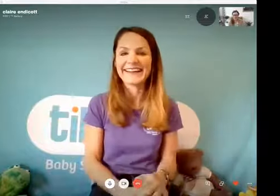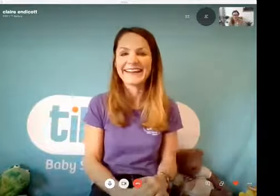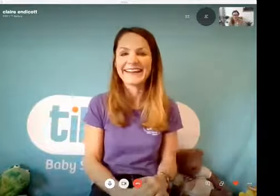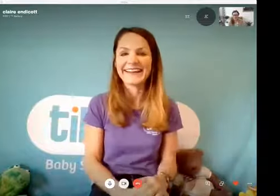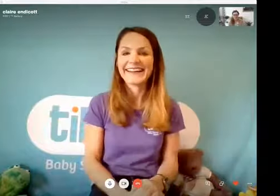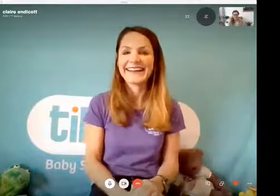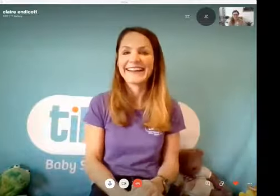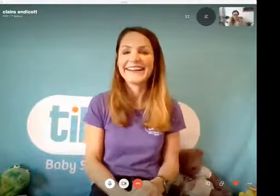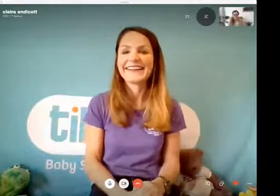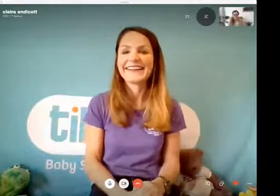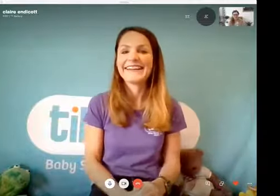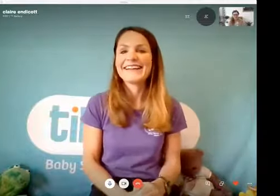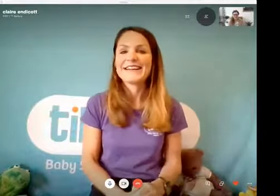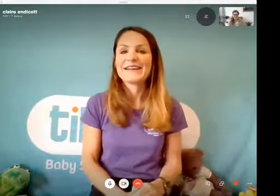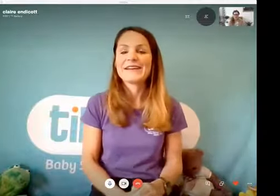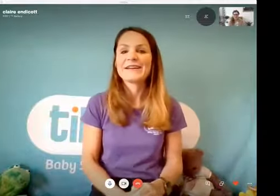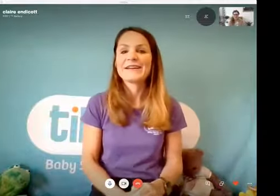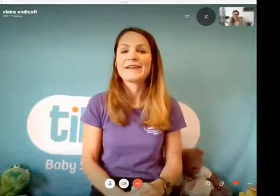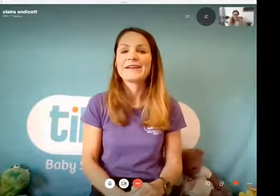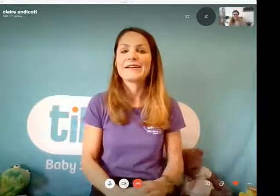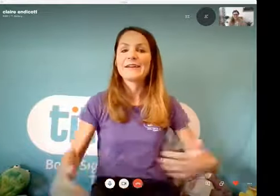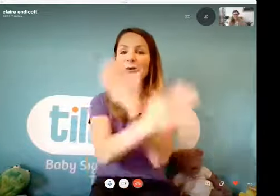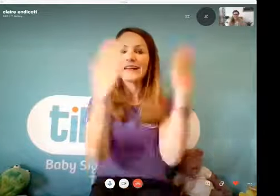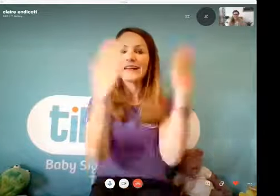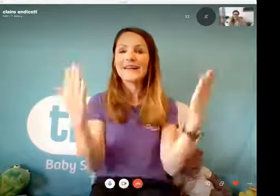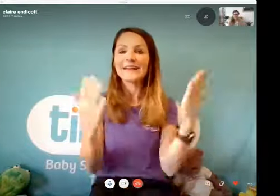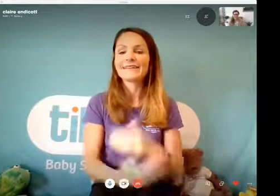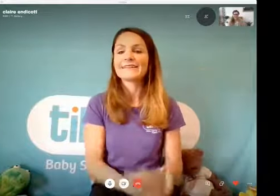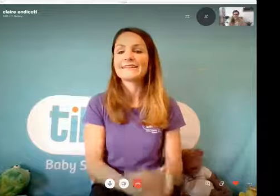Can one of you just comment, please, that you can see us is okay?